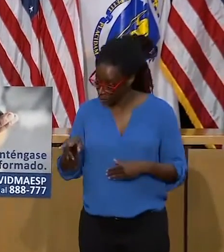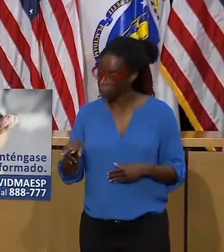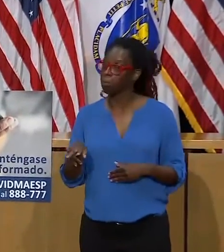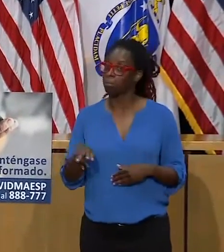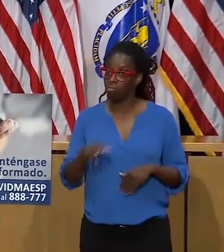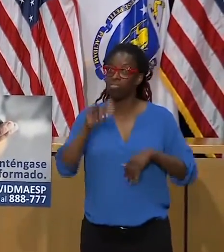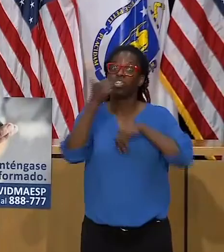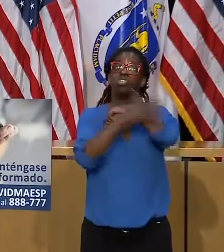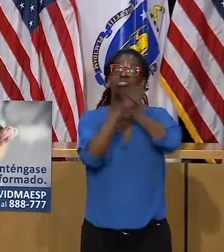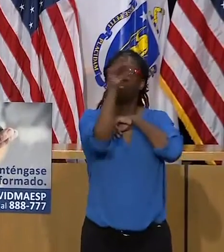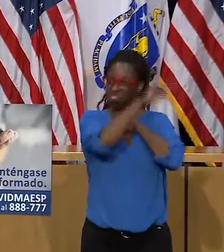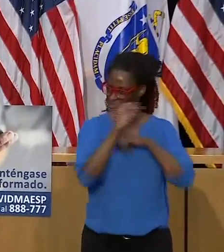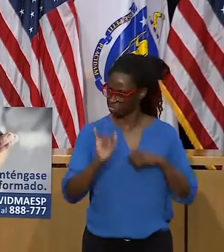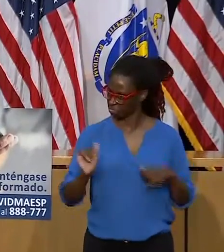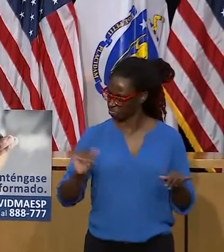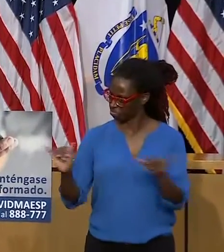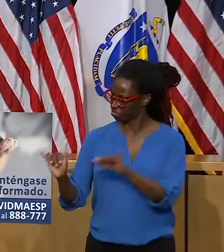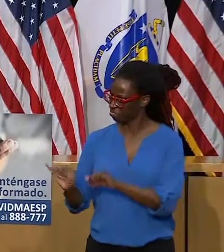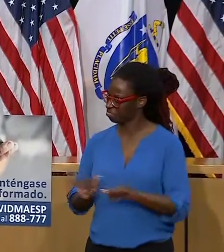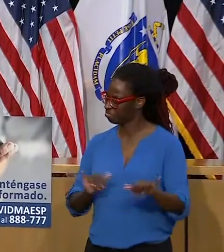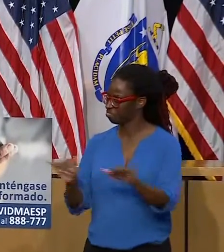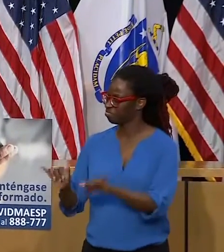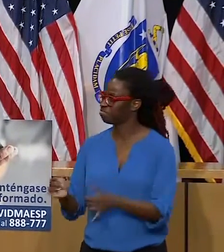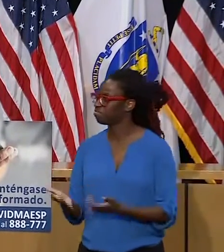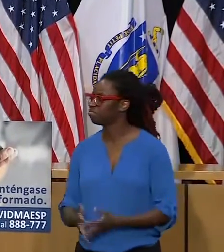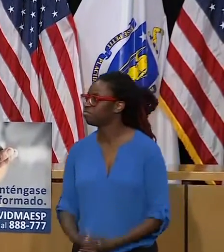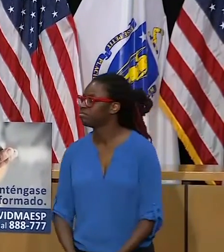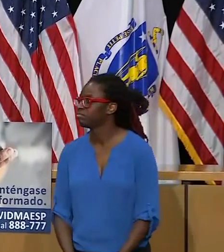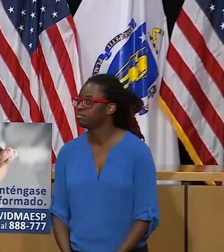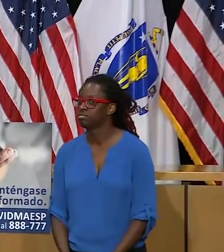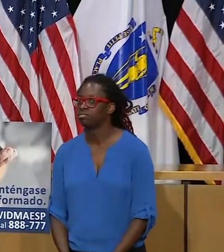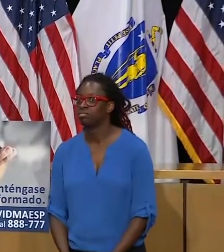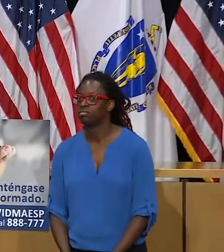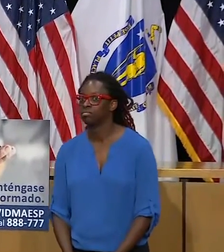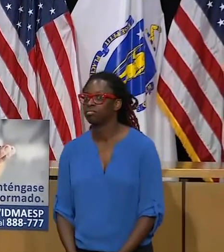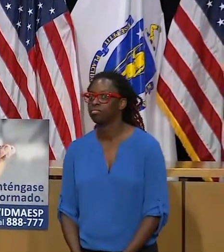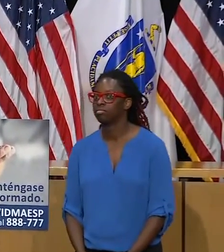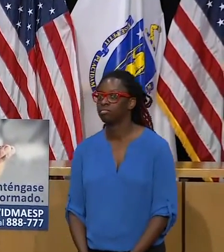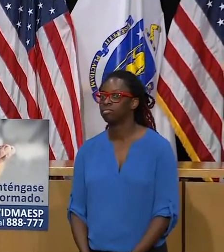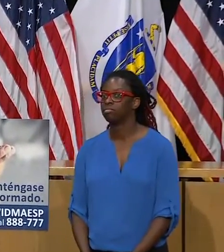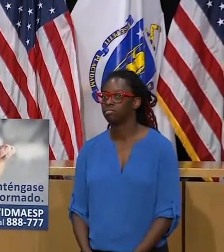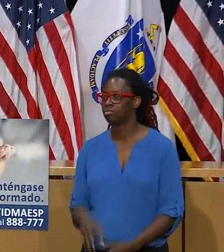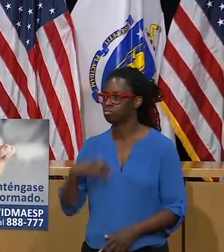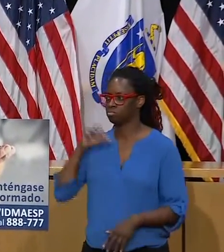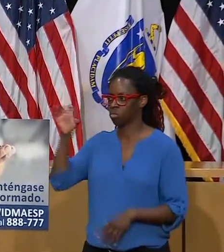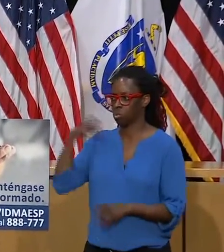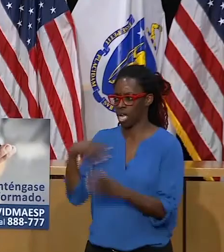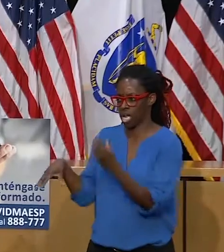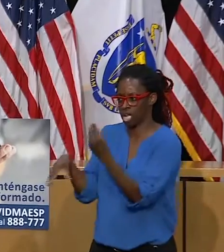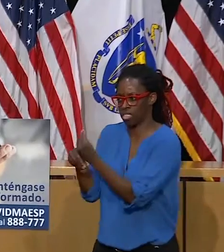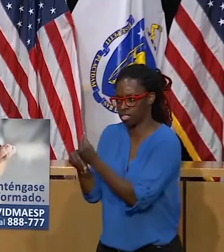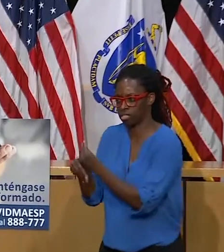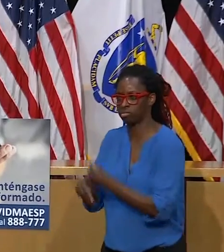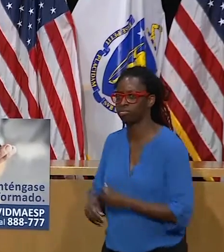Can I say one thing about, because several people have brought it up about kids with special needs.